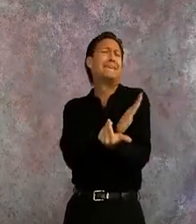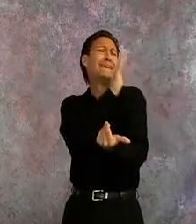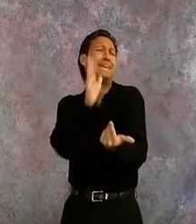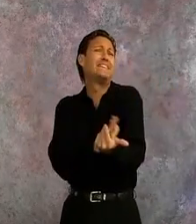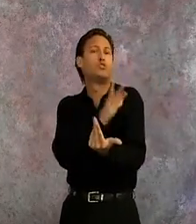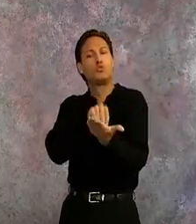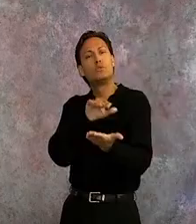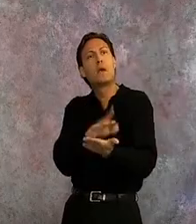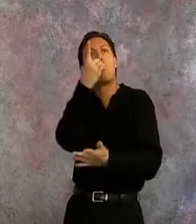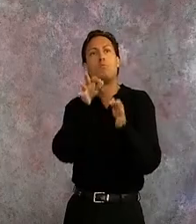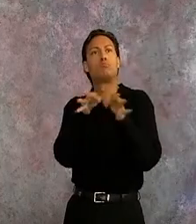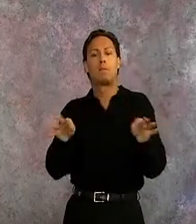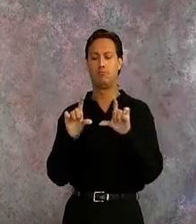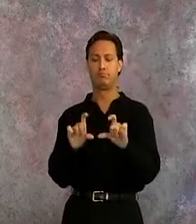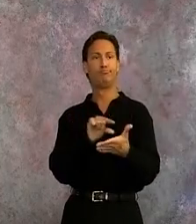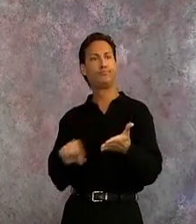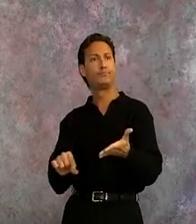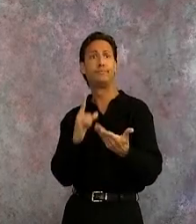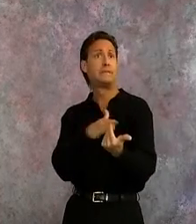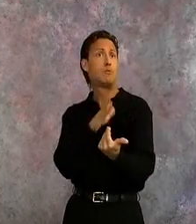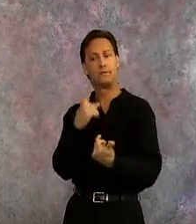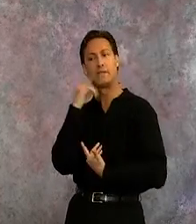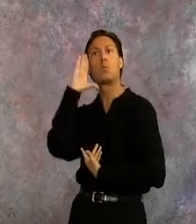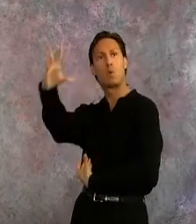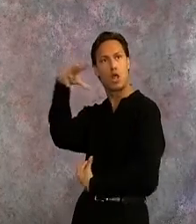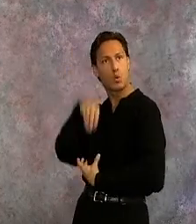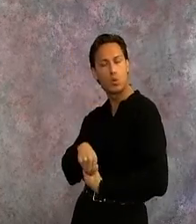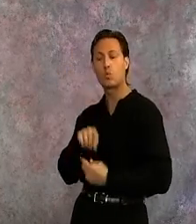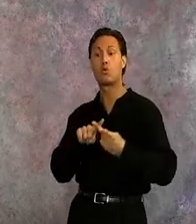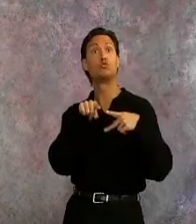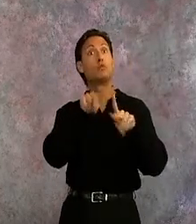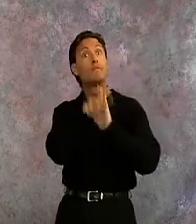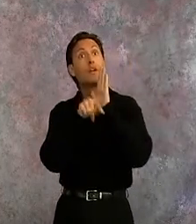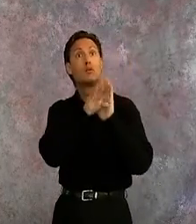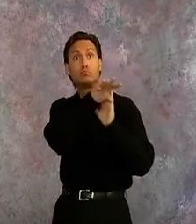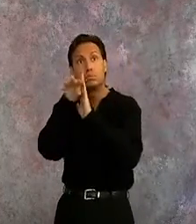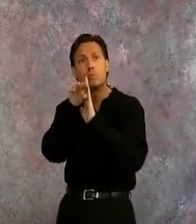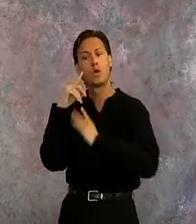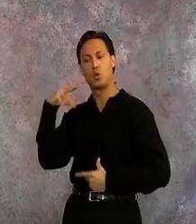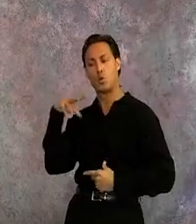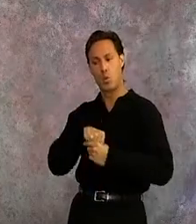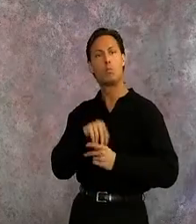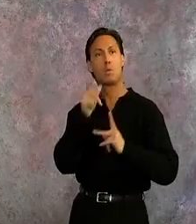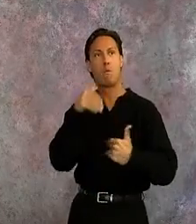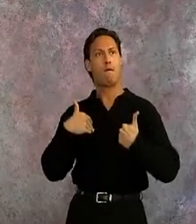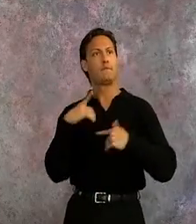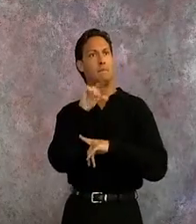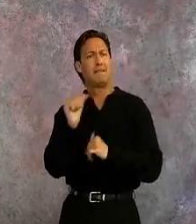of inclusion into your brochures or into your video recruitments or whatever you might be doing. And that can be